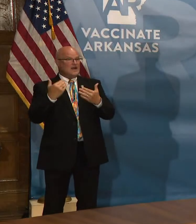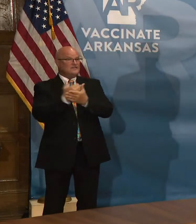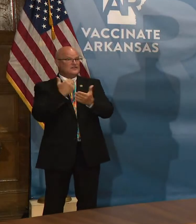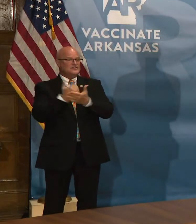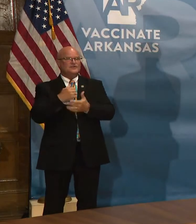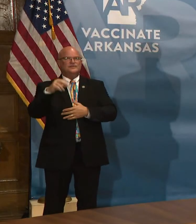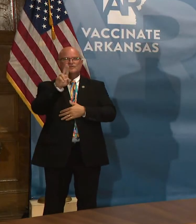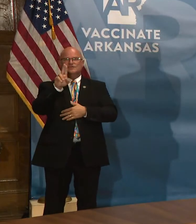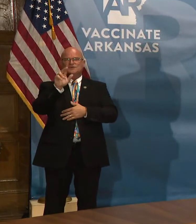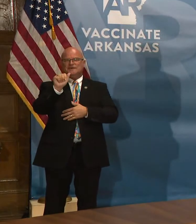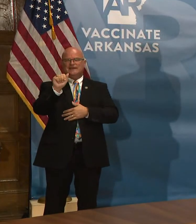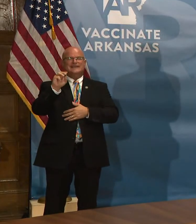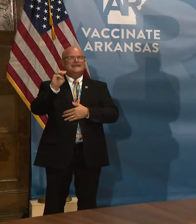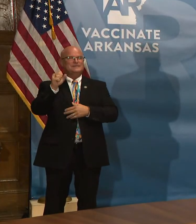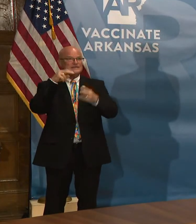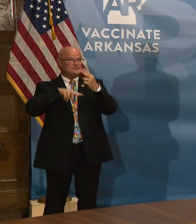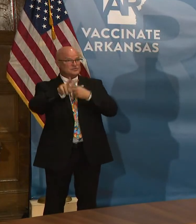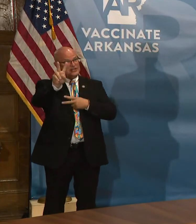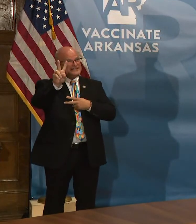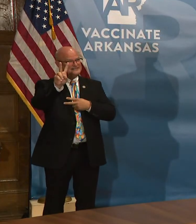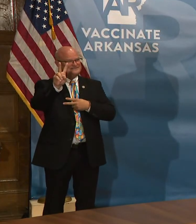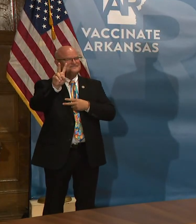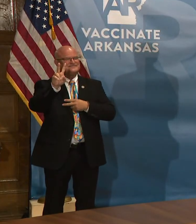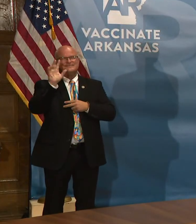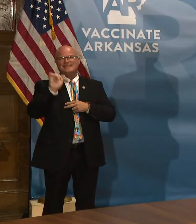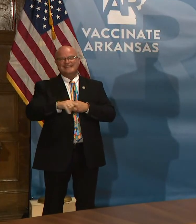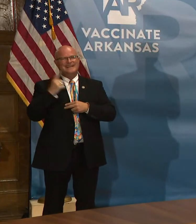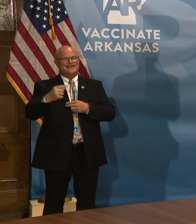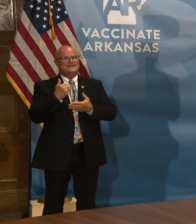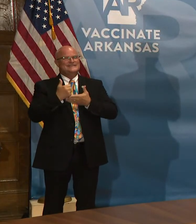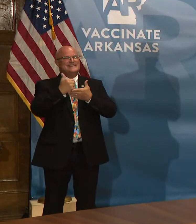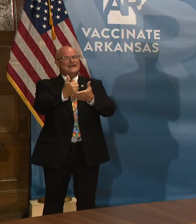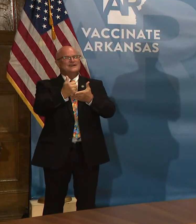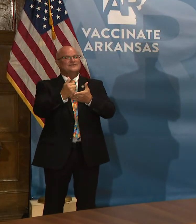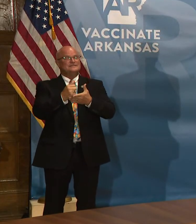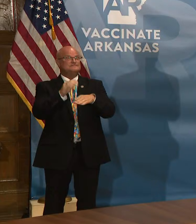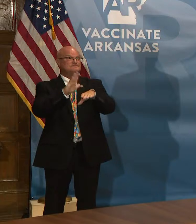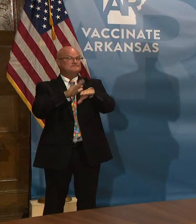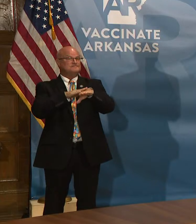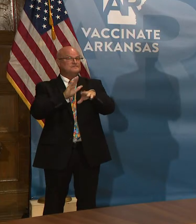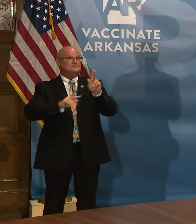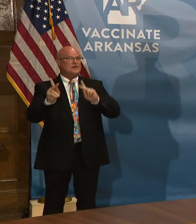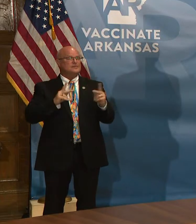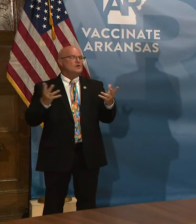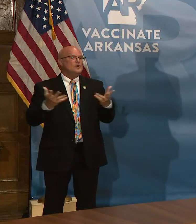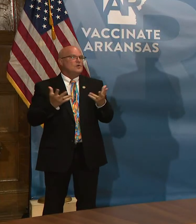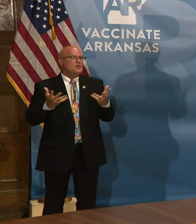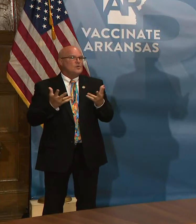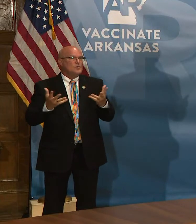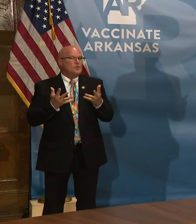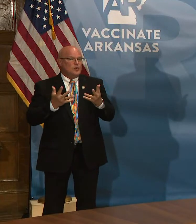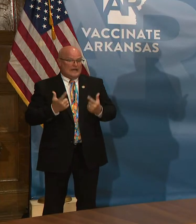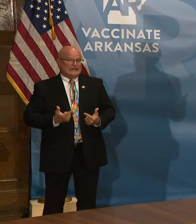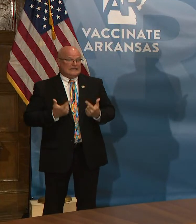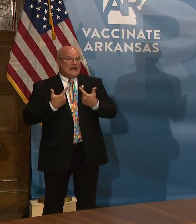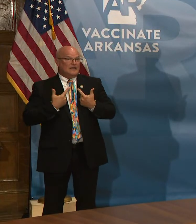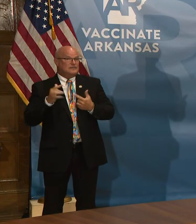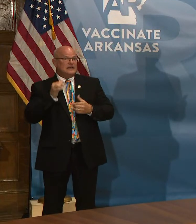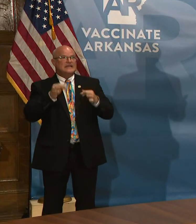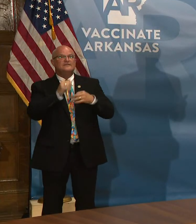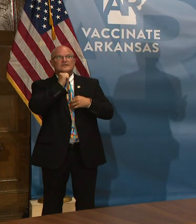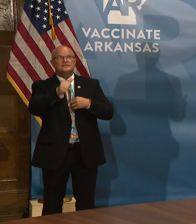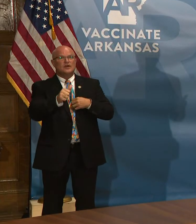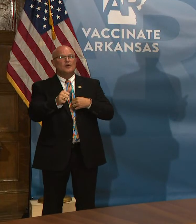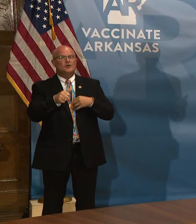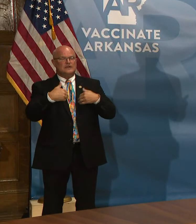new UAMS projection. That's always helpful to alert people as to what life could be like if we